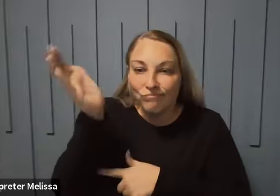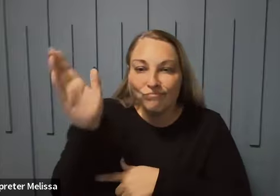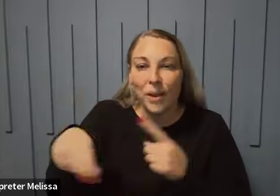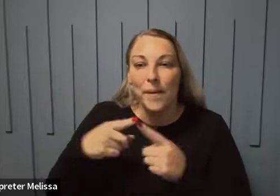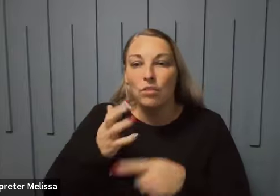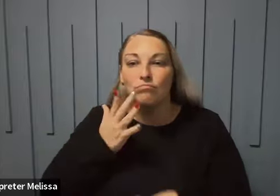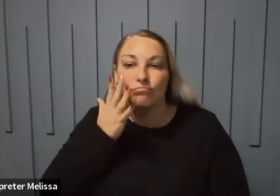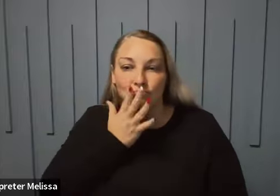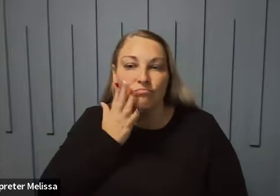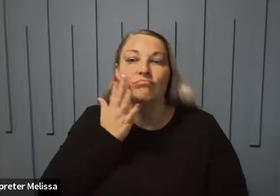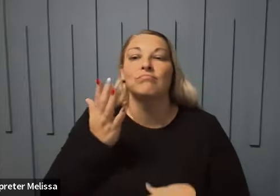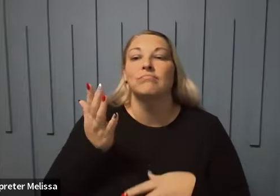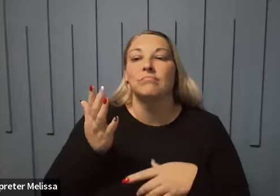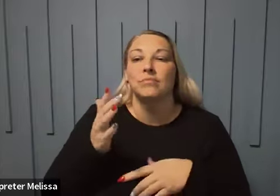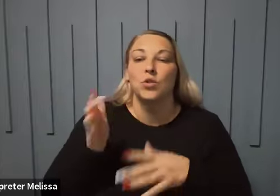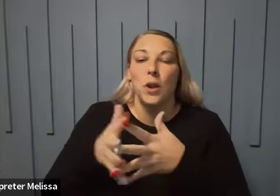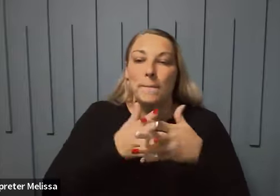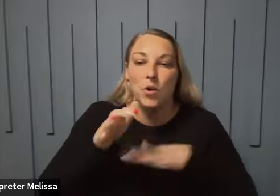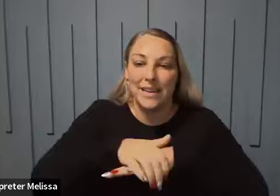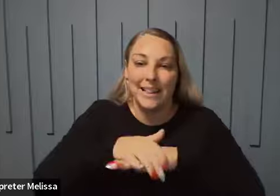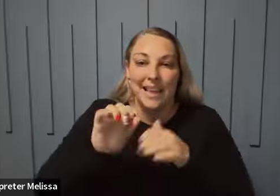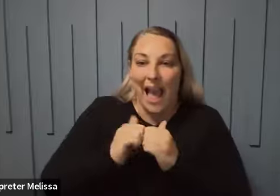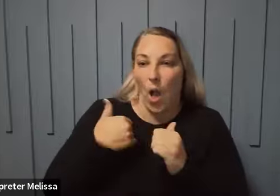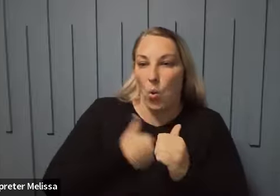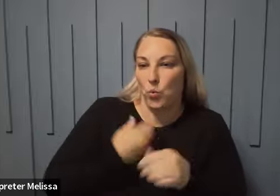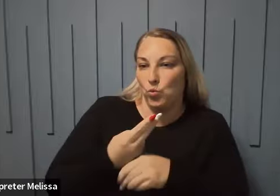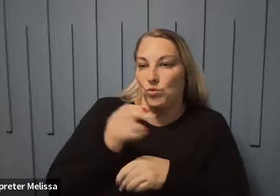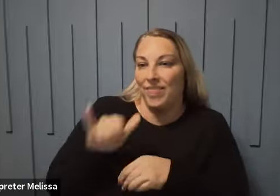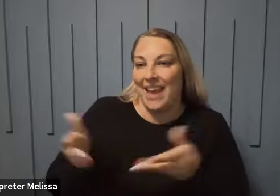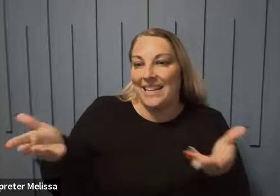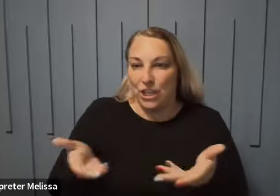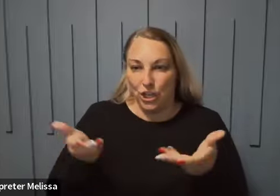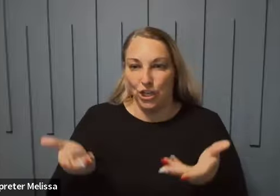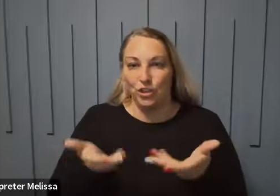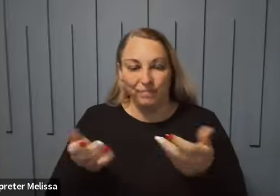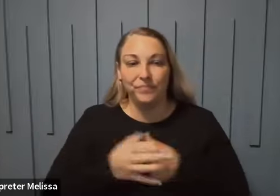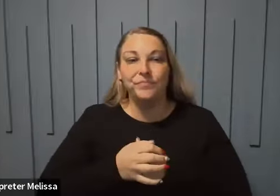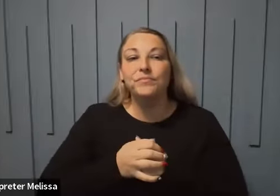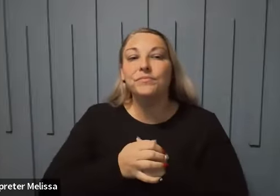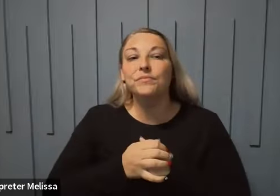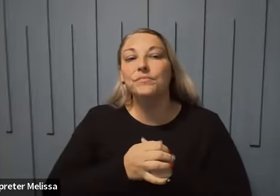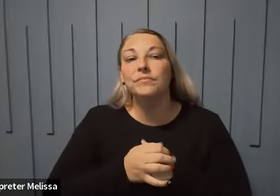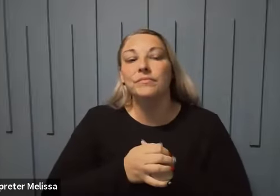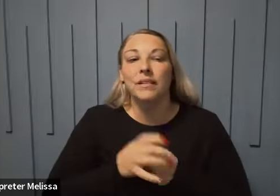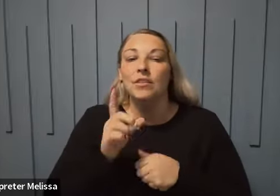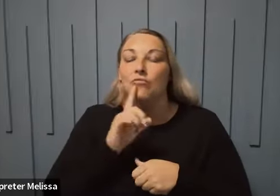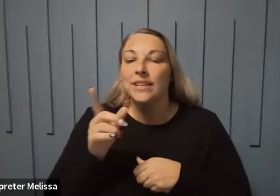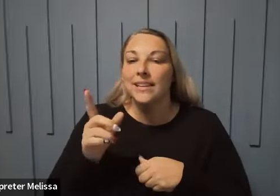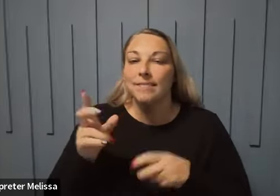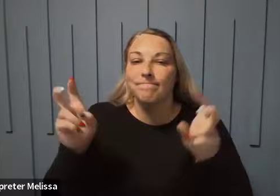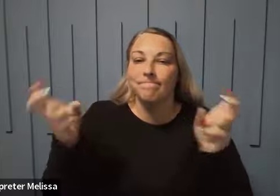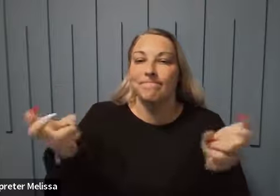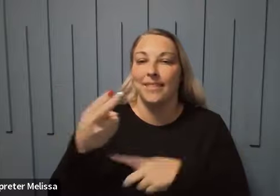at the Illinois School for the Deaf in Jacksonville. And I decided to call this a hidden gem because, I